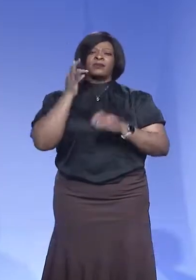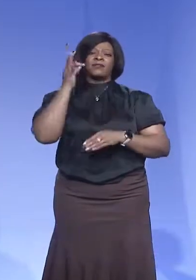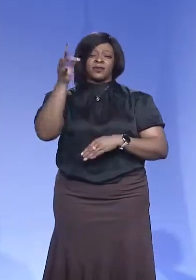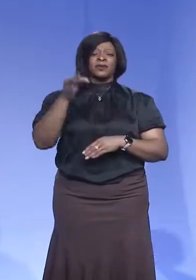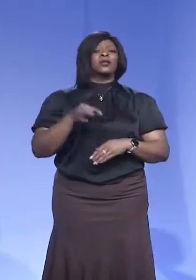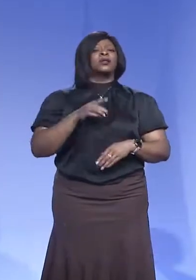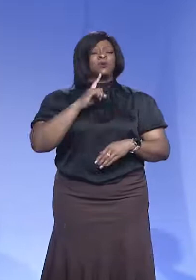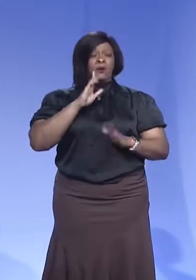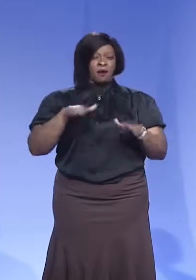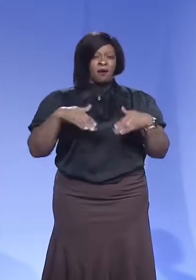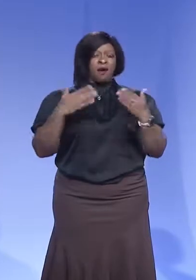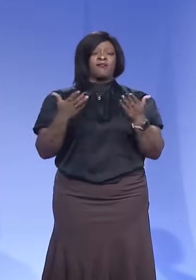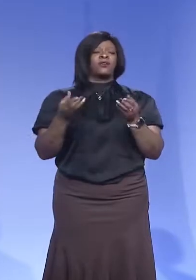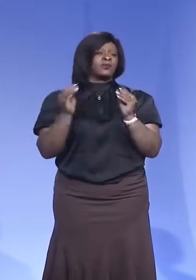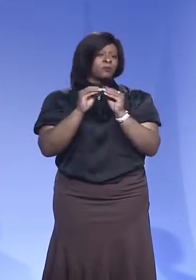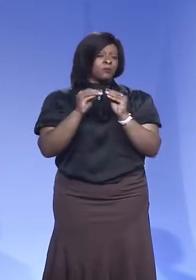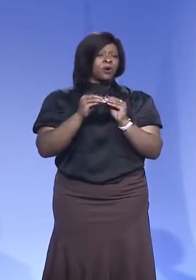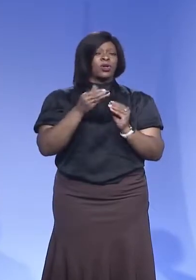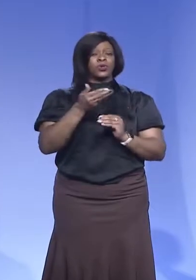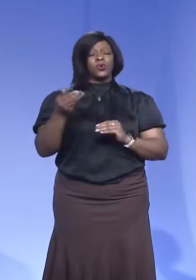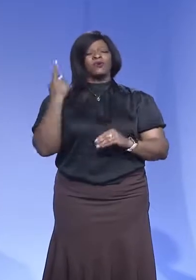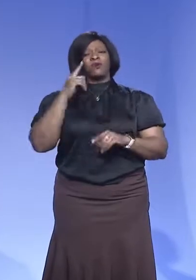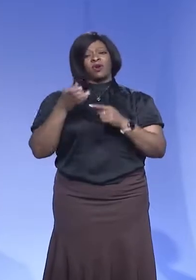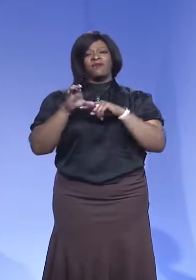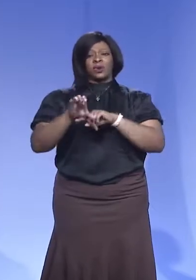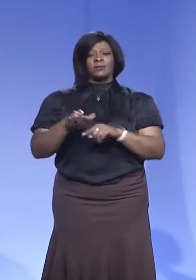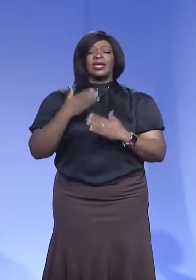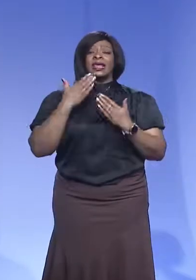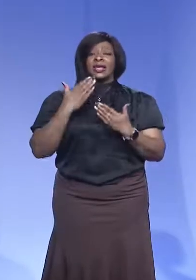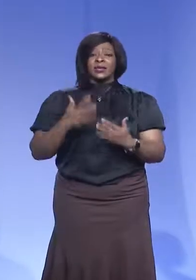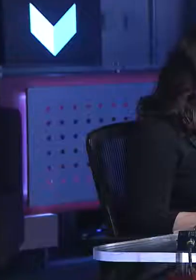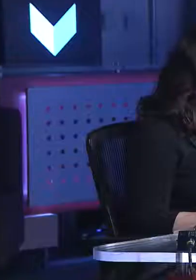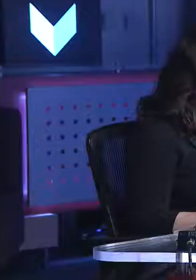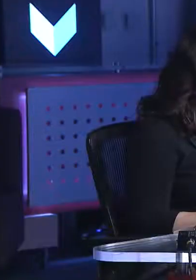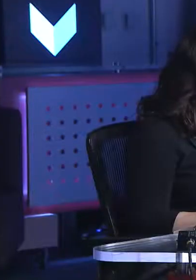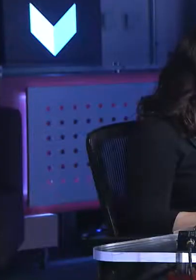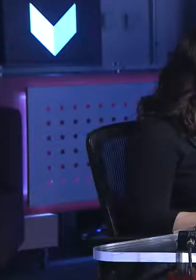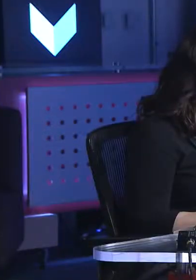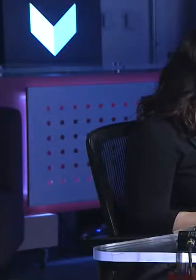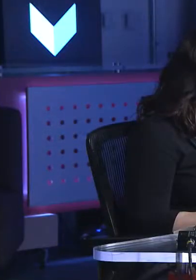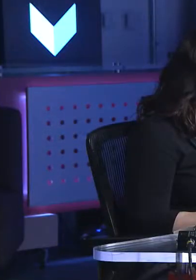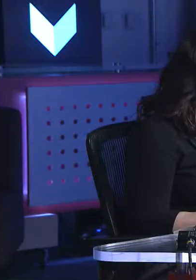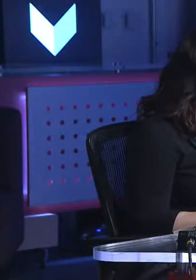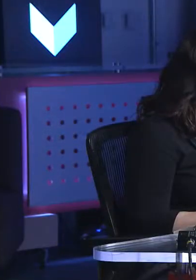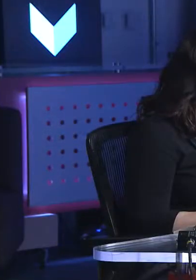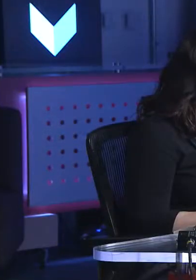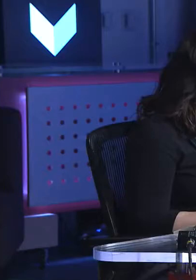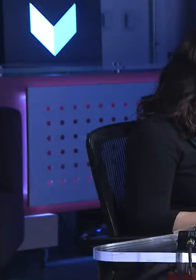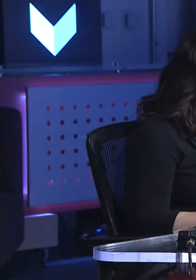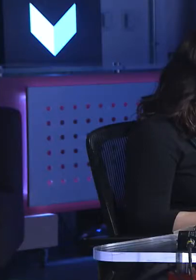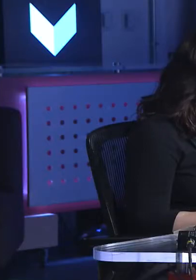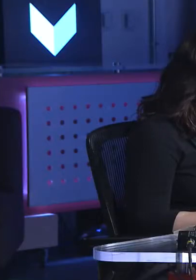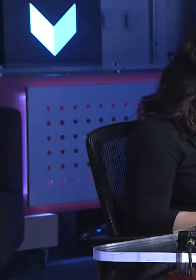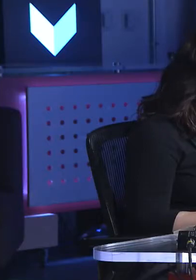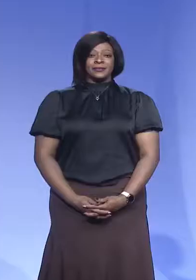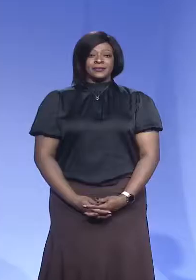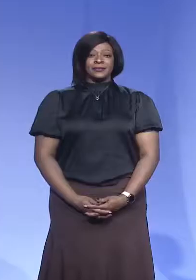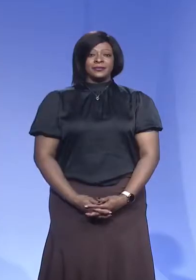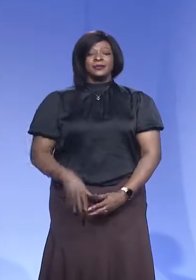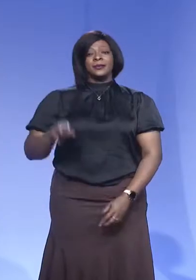And it does offer us an additional tool for enforcement. Thank you. Mandy Rack, Fox 13.